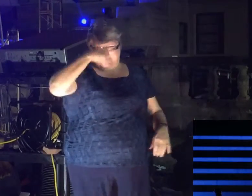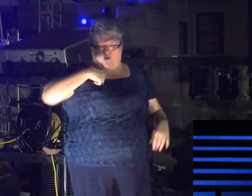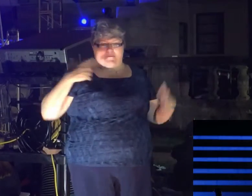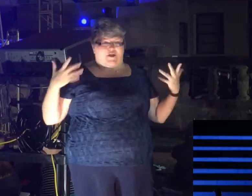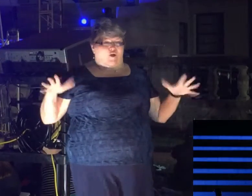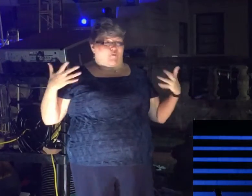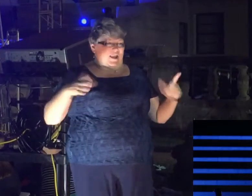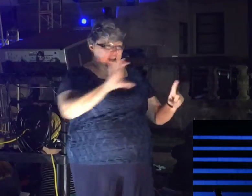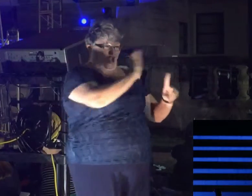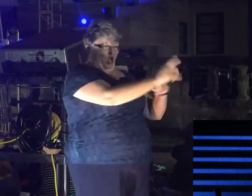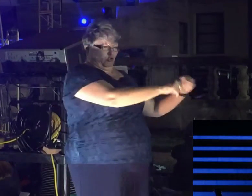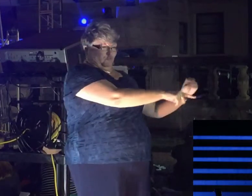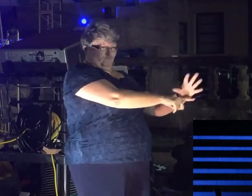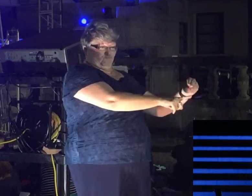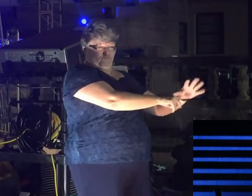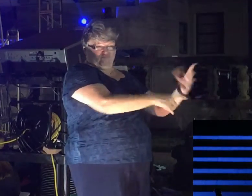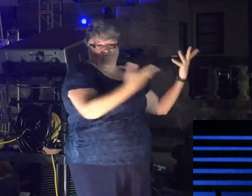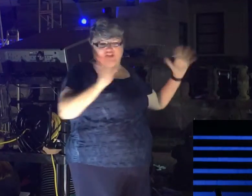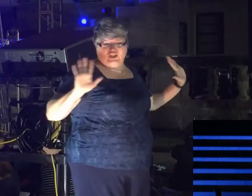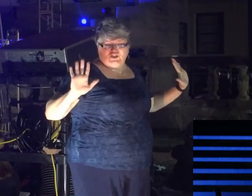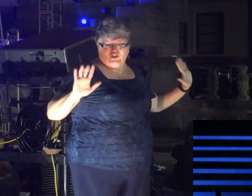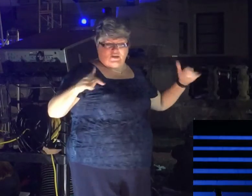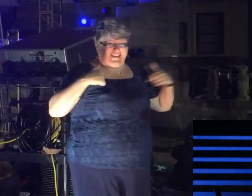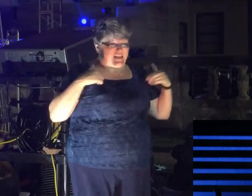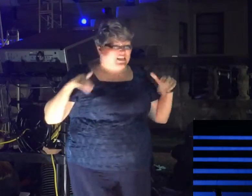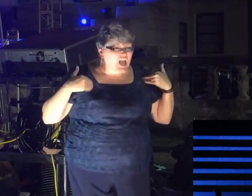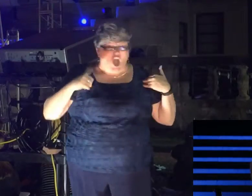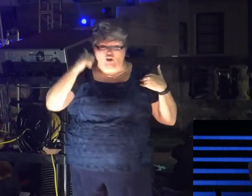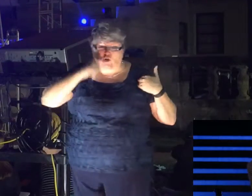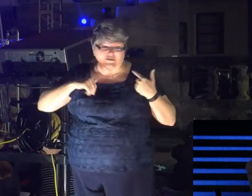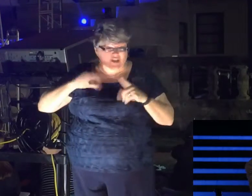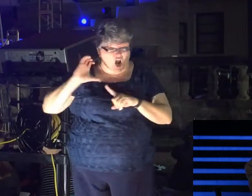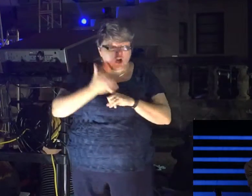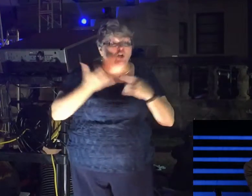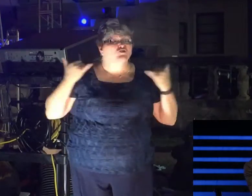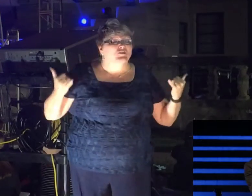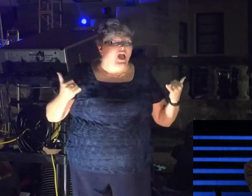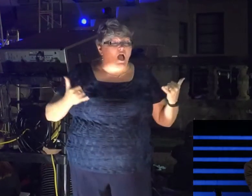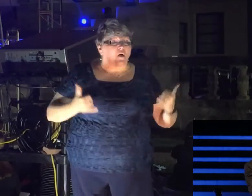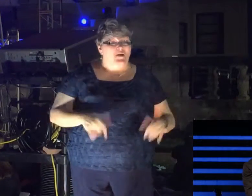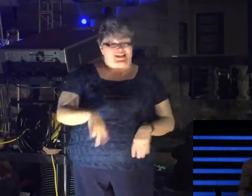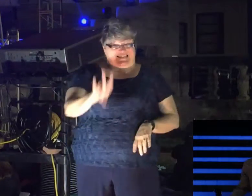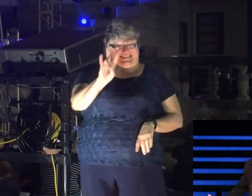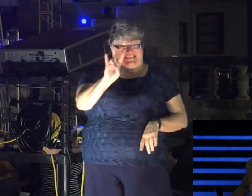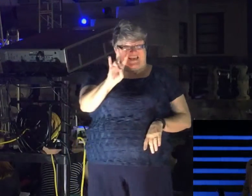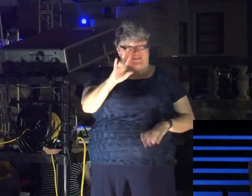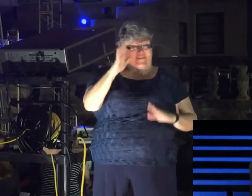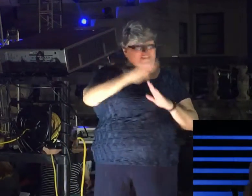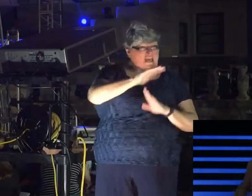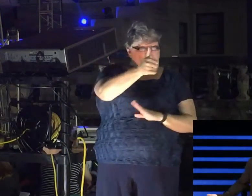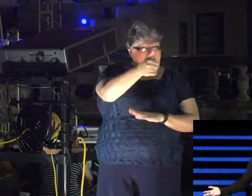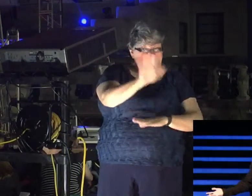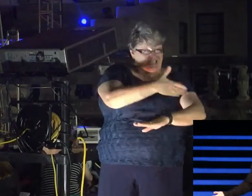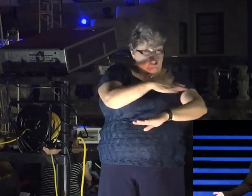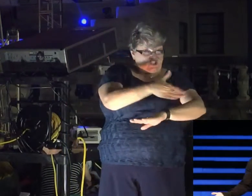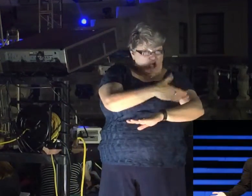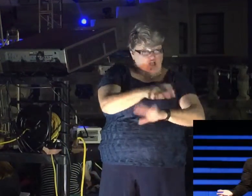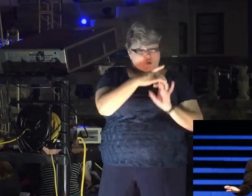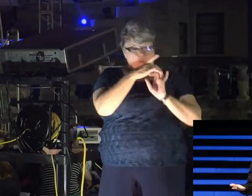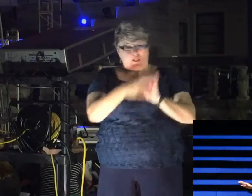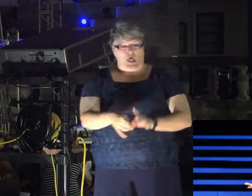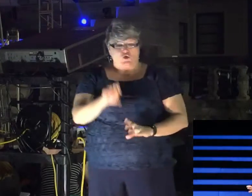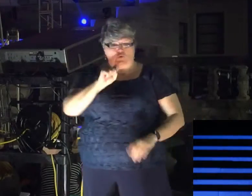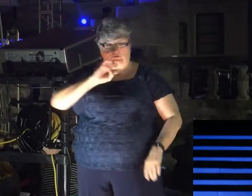largely done this for me now. That this is what's happening to young girls in our culture. And you see it. 7 of the top 10 songs